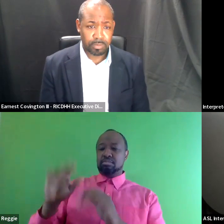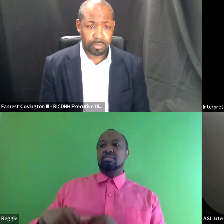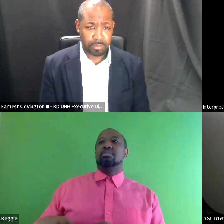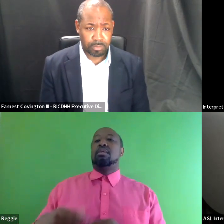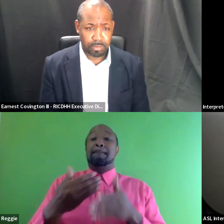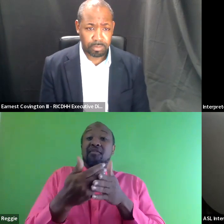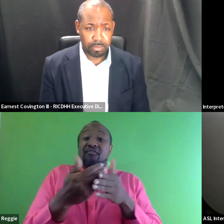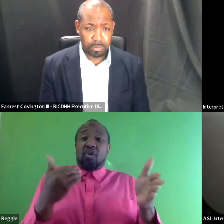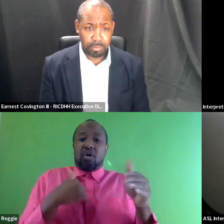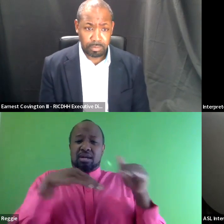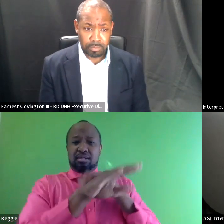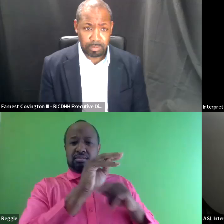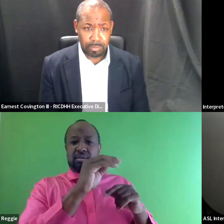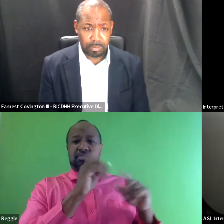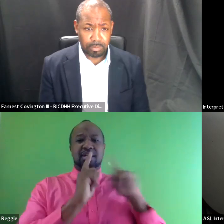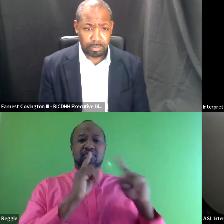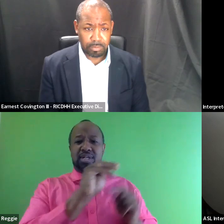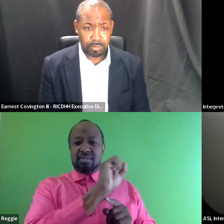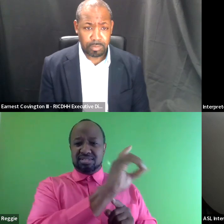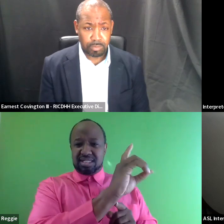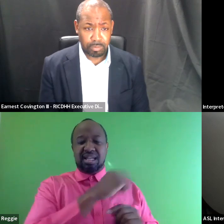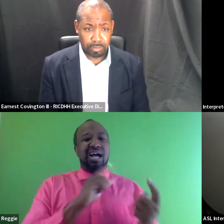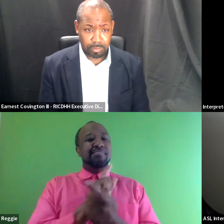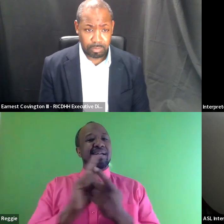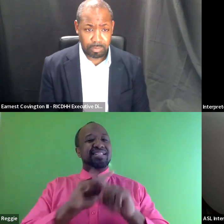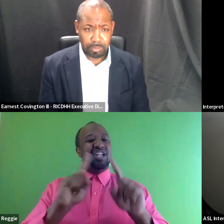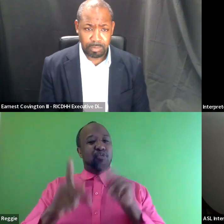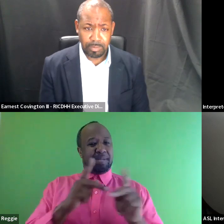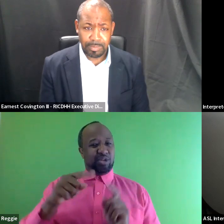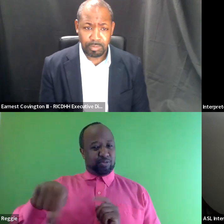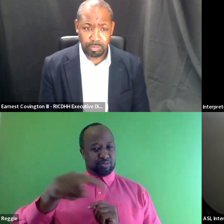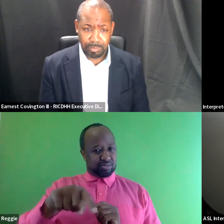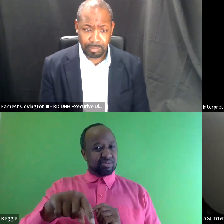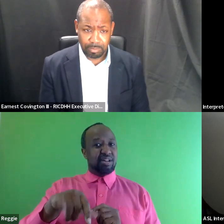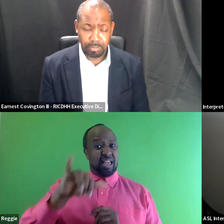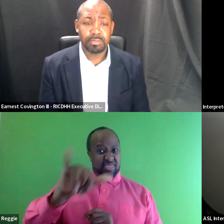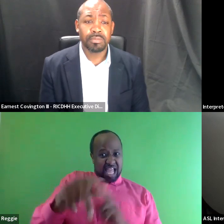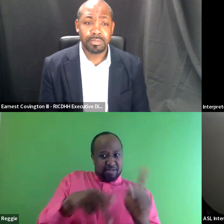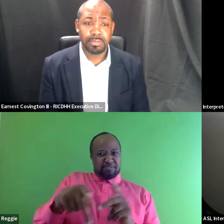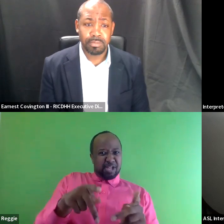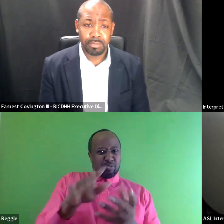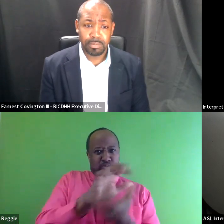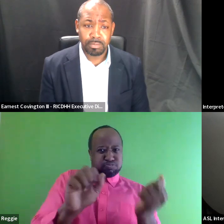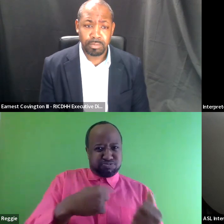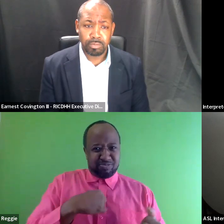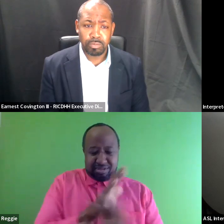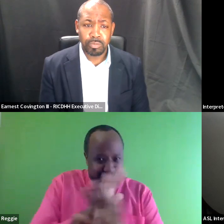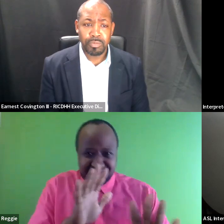the Model Secondary School for the Deaf, for anyone that doesn't know that acronym. And I remember meeting lots of different